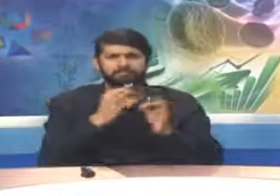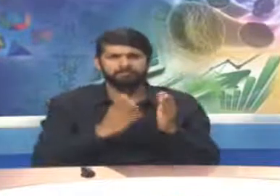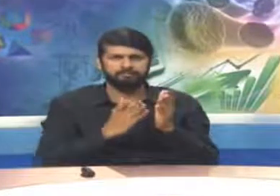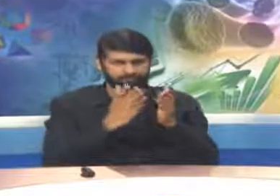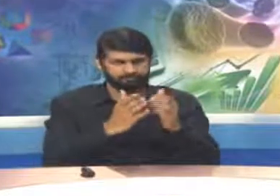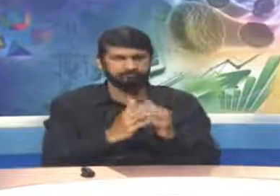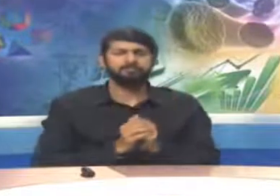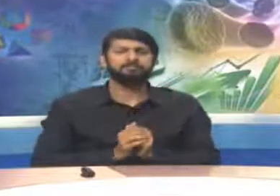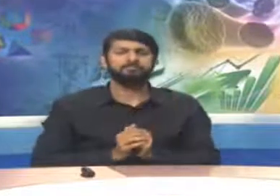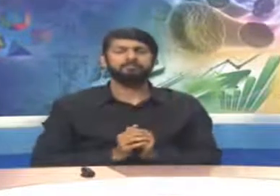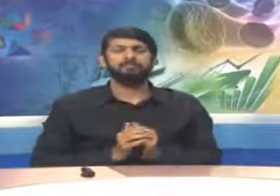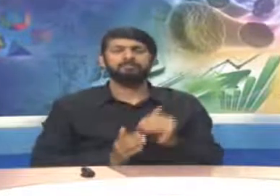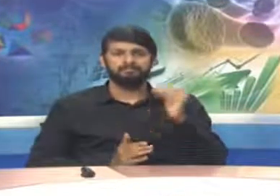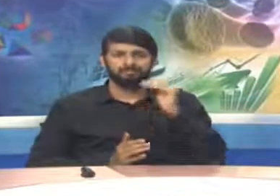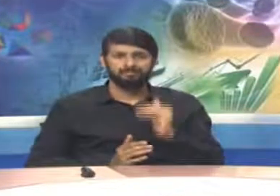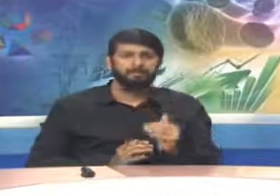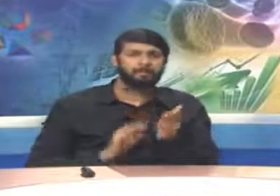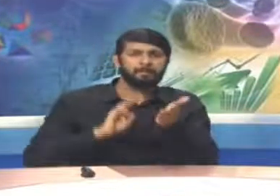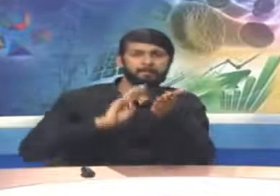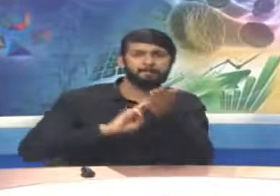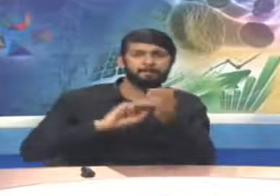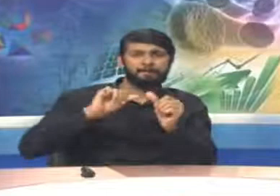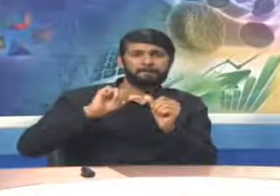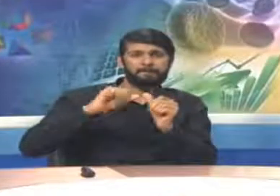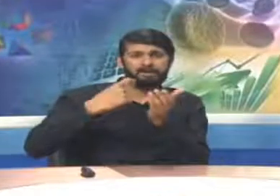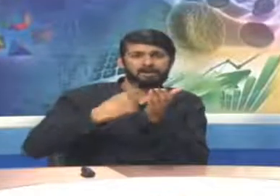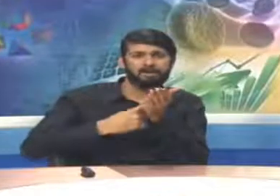liberalism and its features.